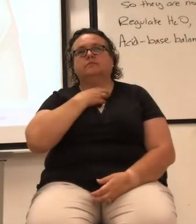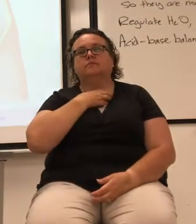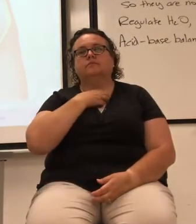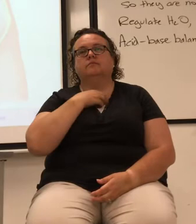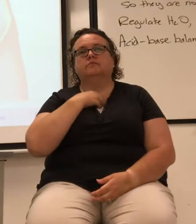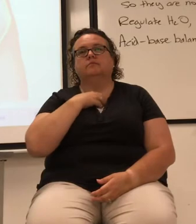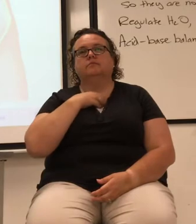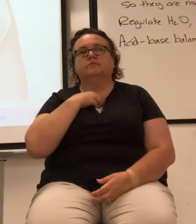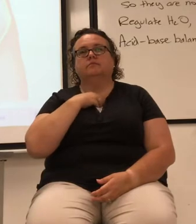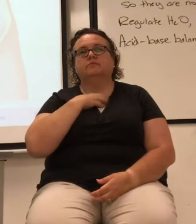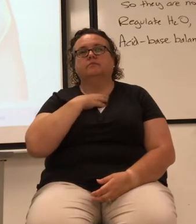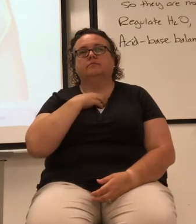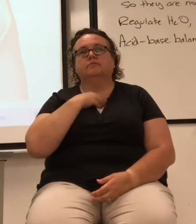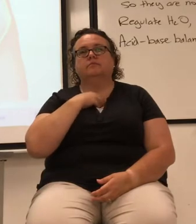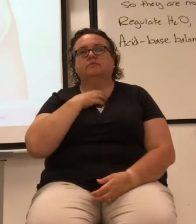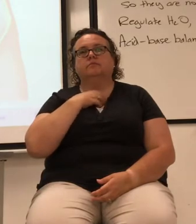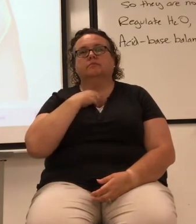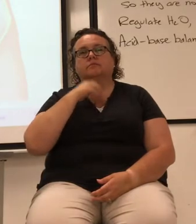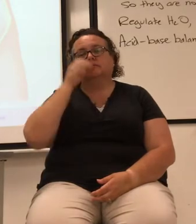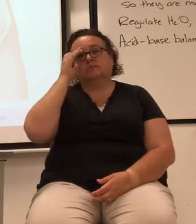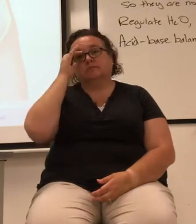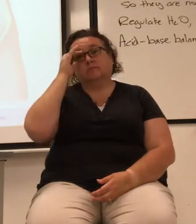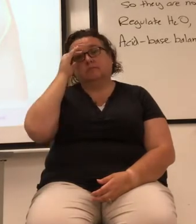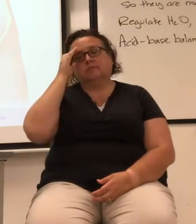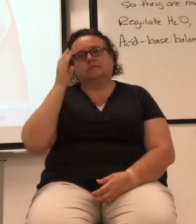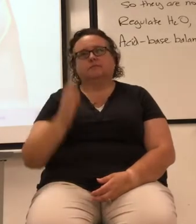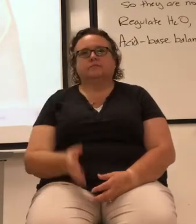hydrogen ions or bicarbonate.